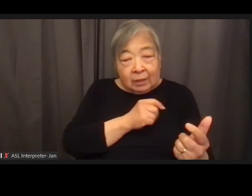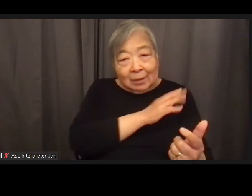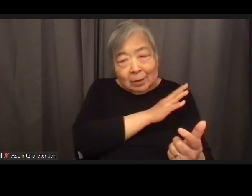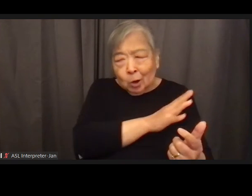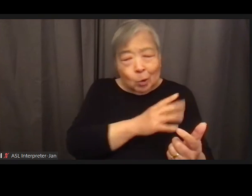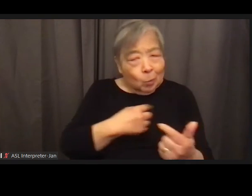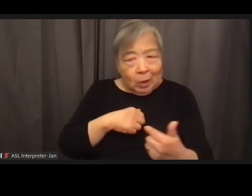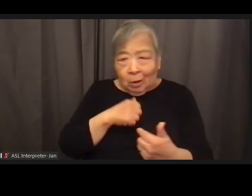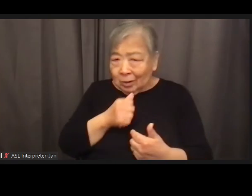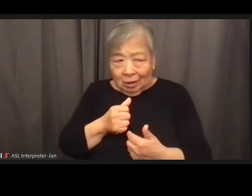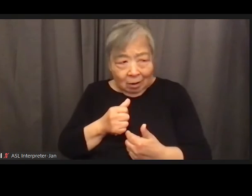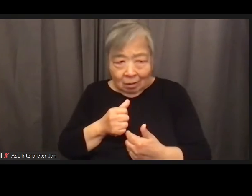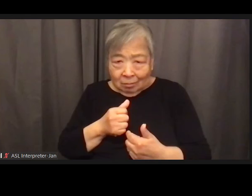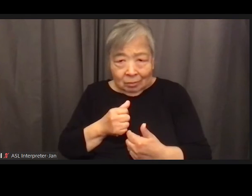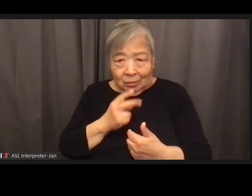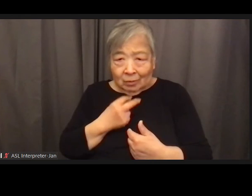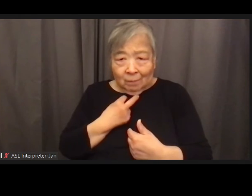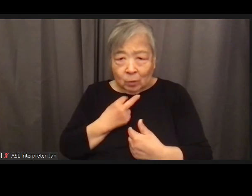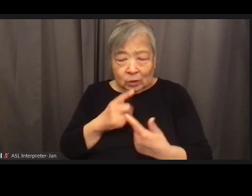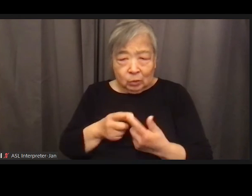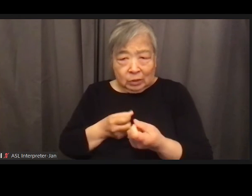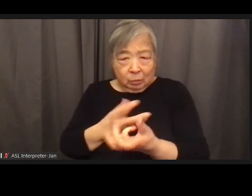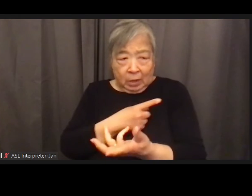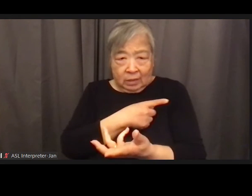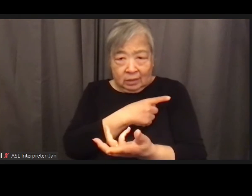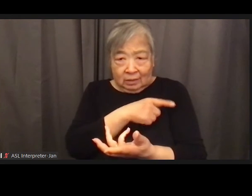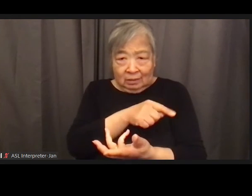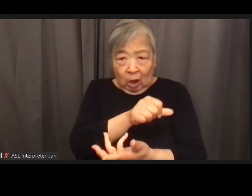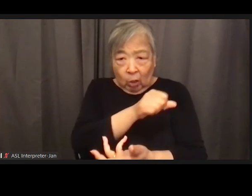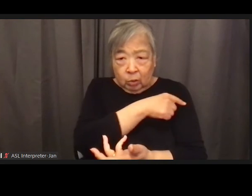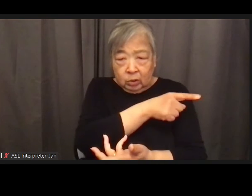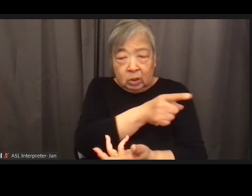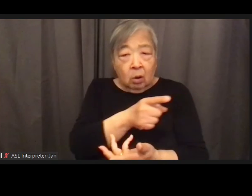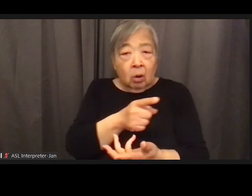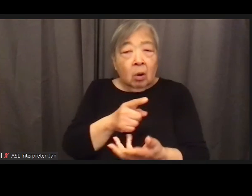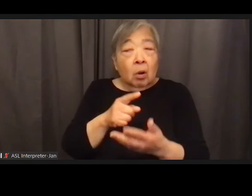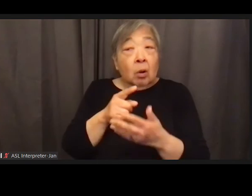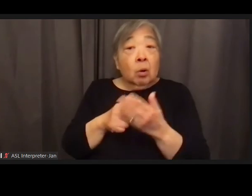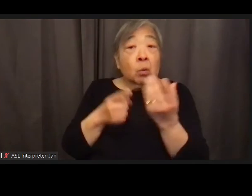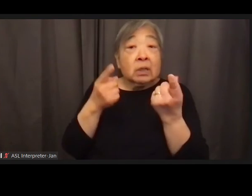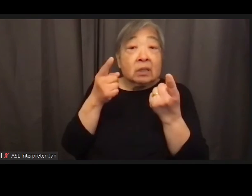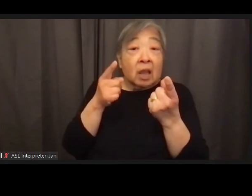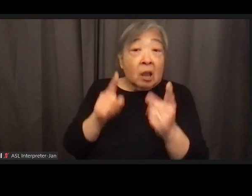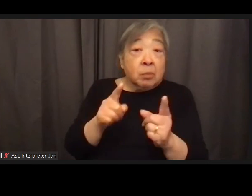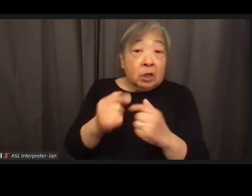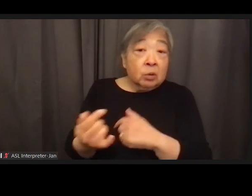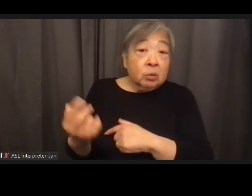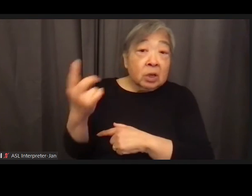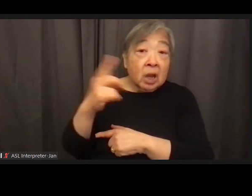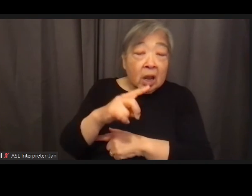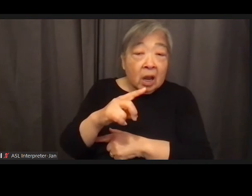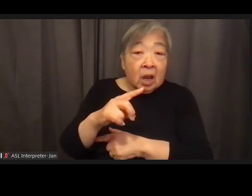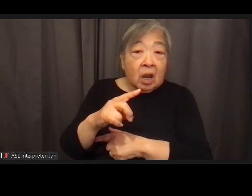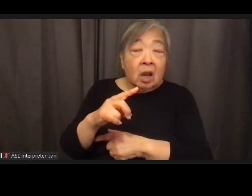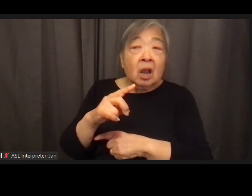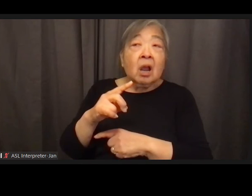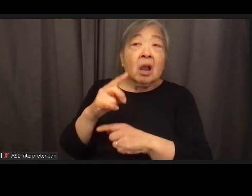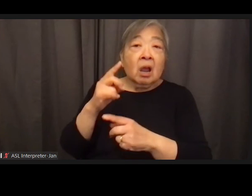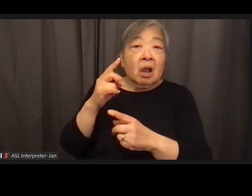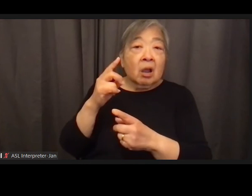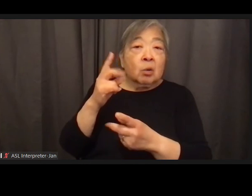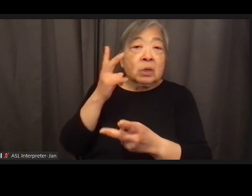think what's happening today is that there is a greater equity coming in